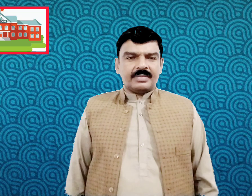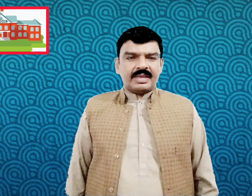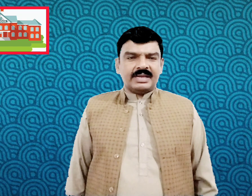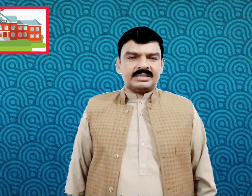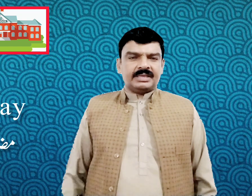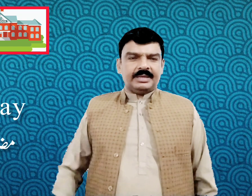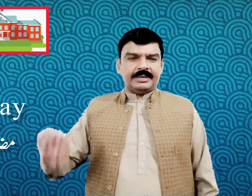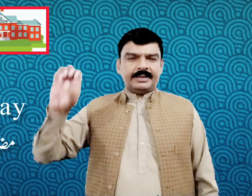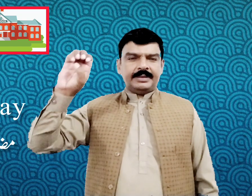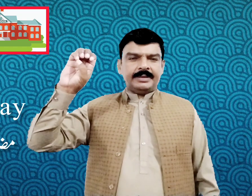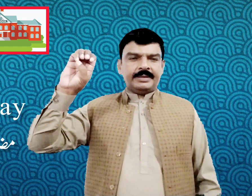Essay.